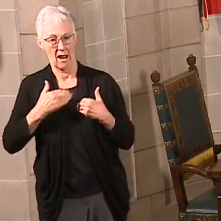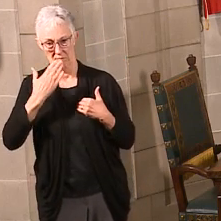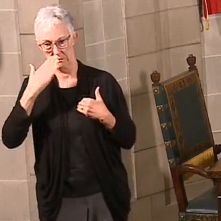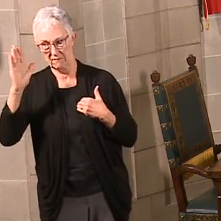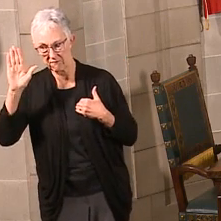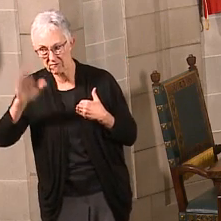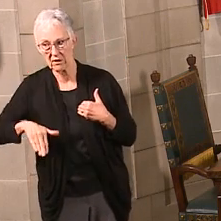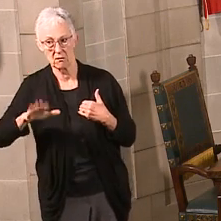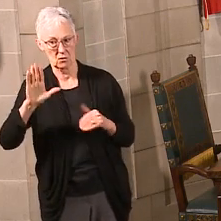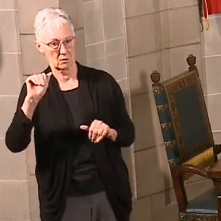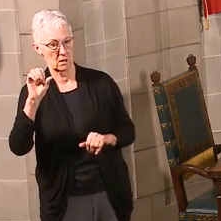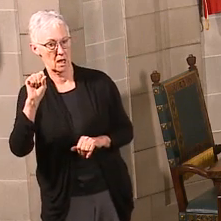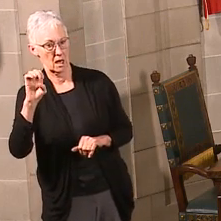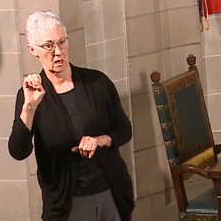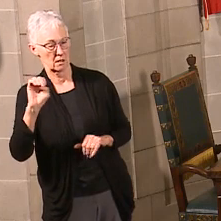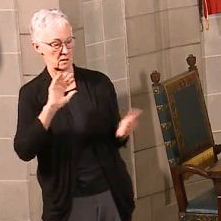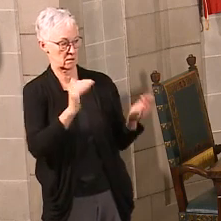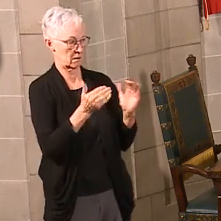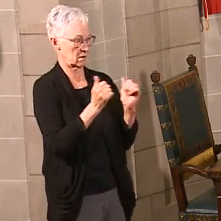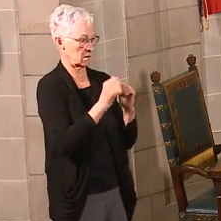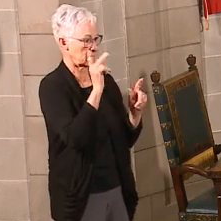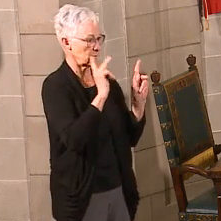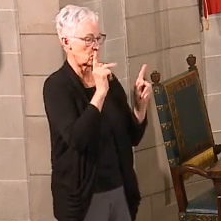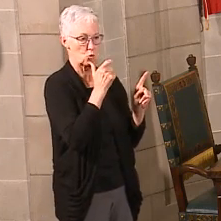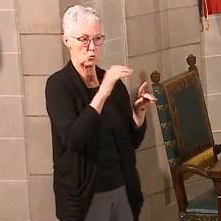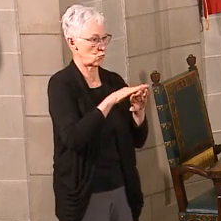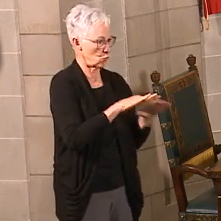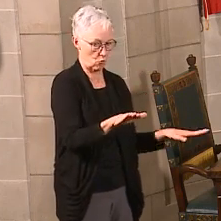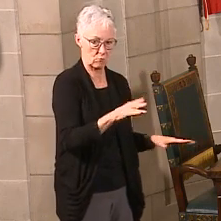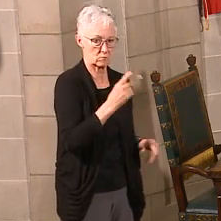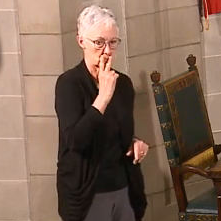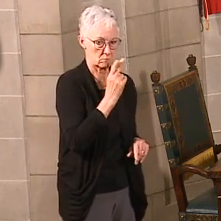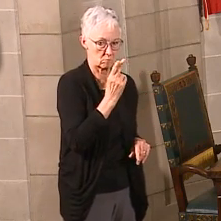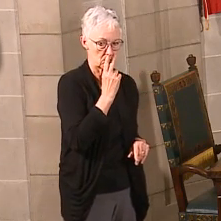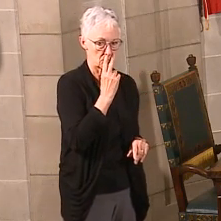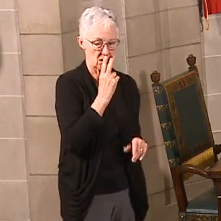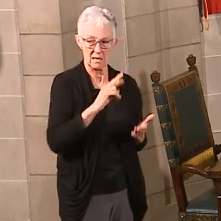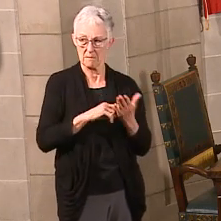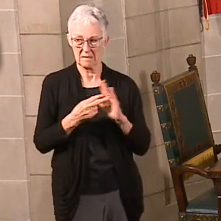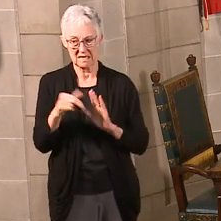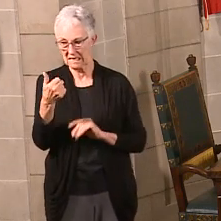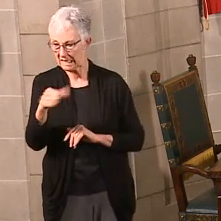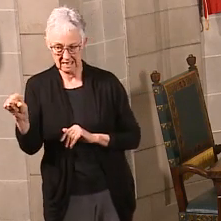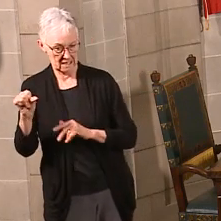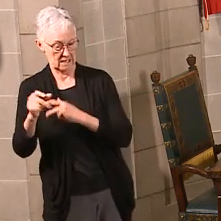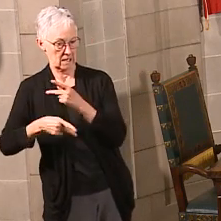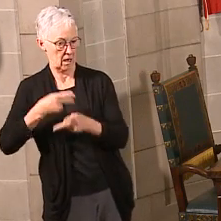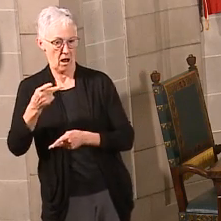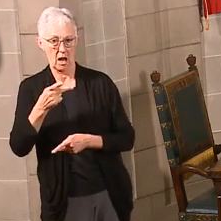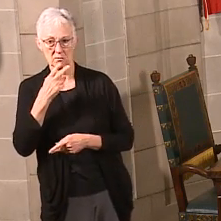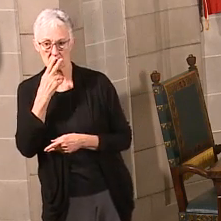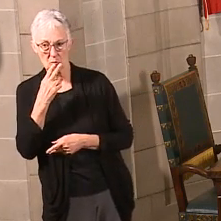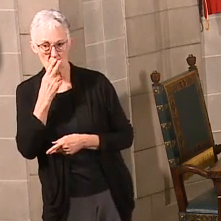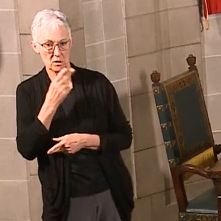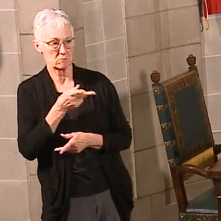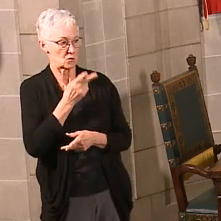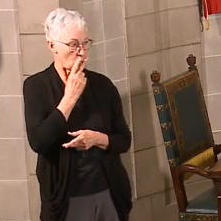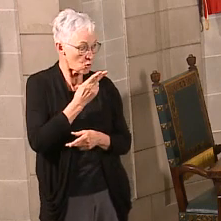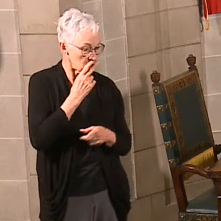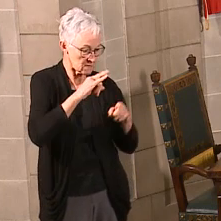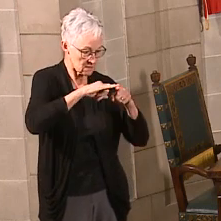compared to people who do not smoke. And it could be any type of smoking, cigarettes,